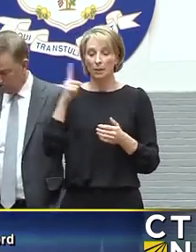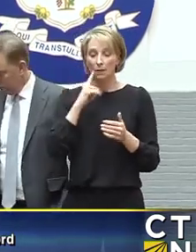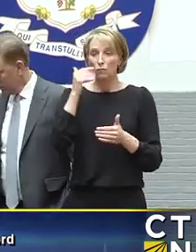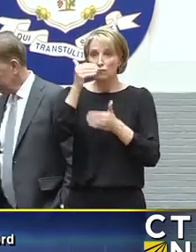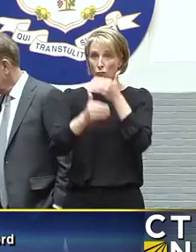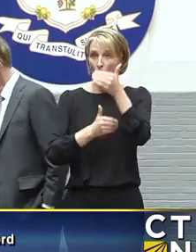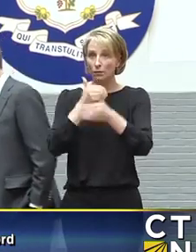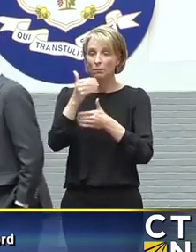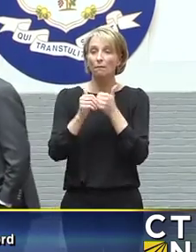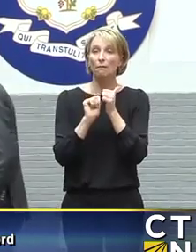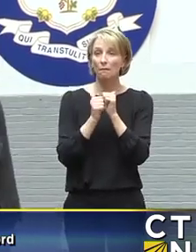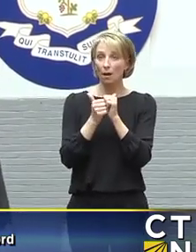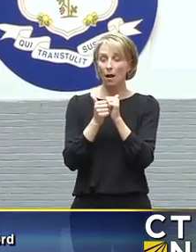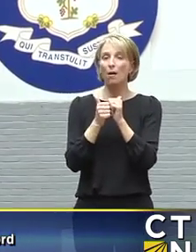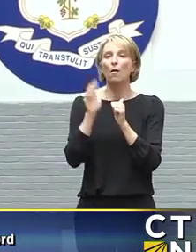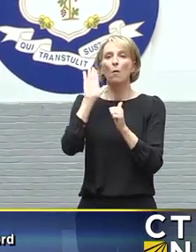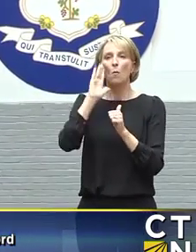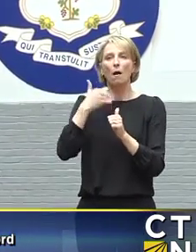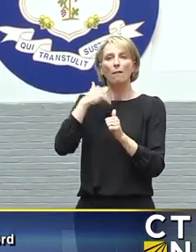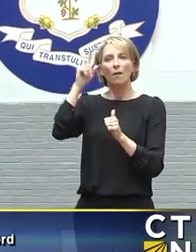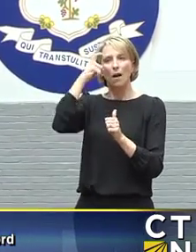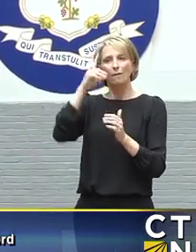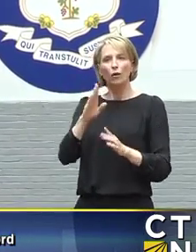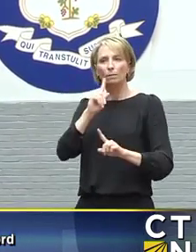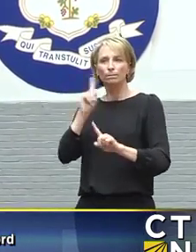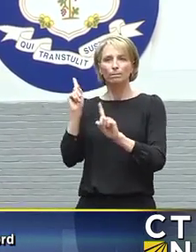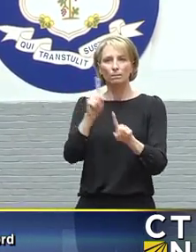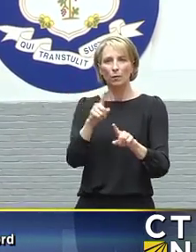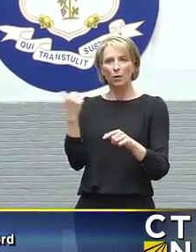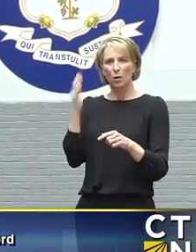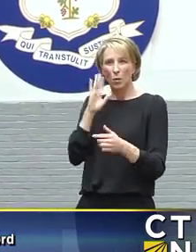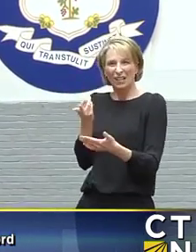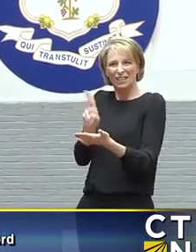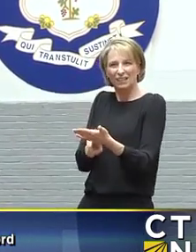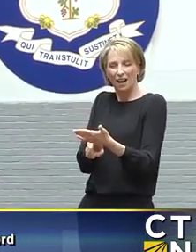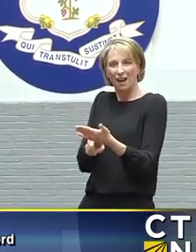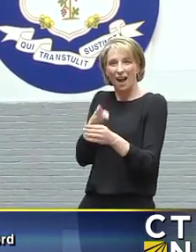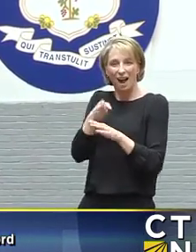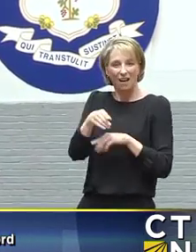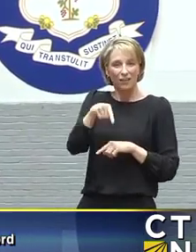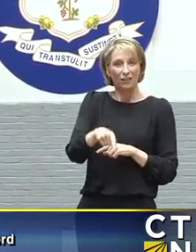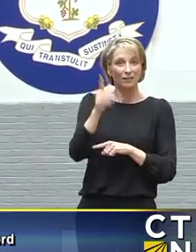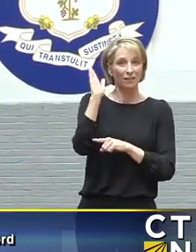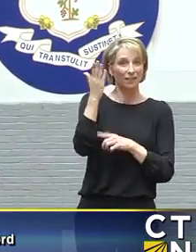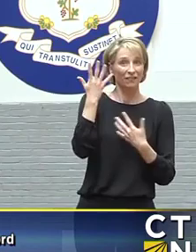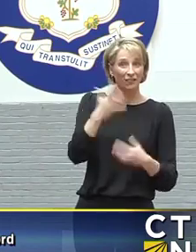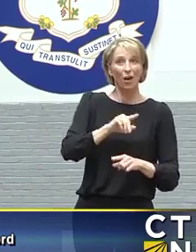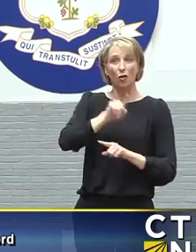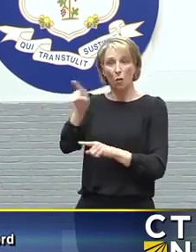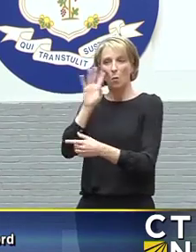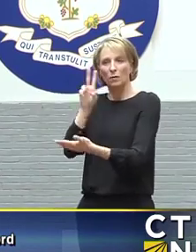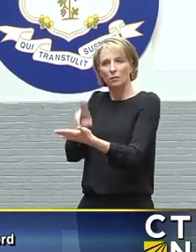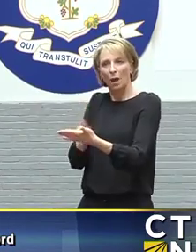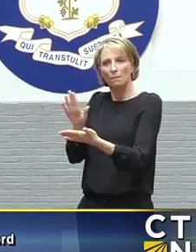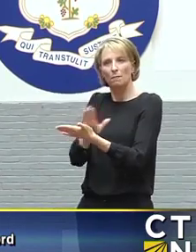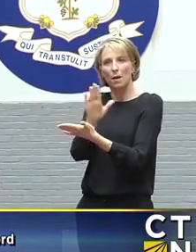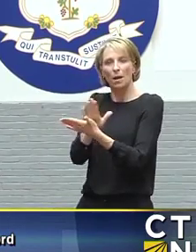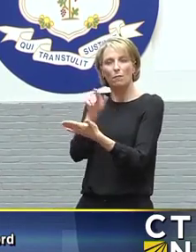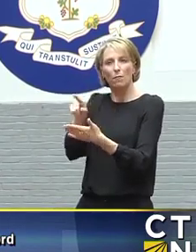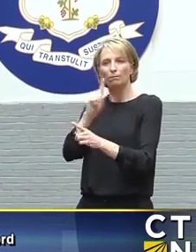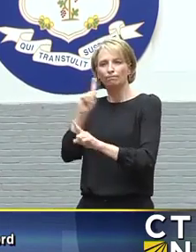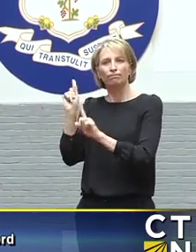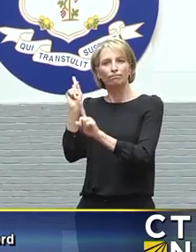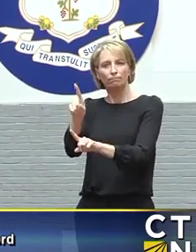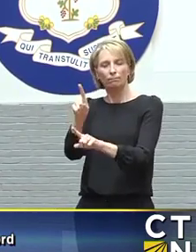out via executive order that the governor is going to be signing, I think, as soon as we get back from this event. And it's going to set forth a